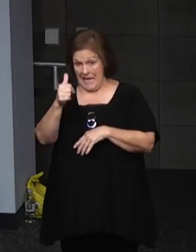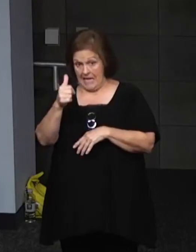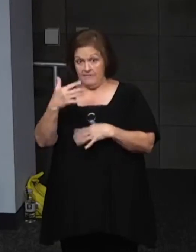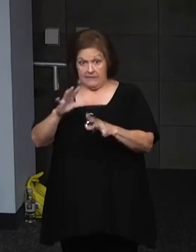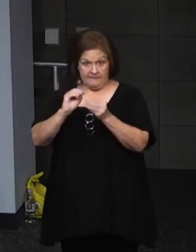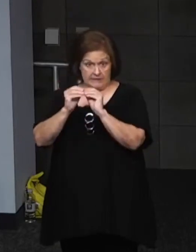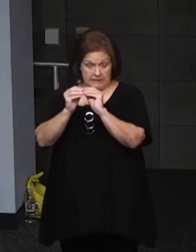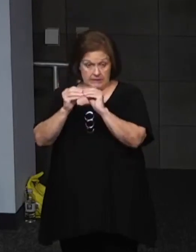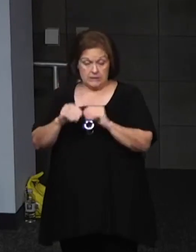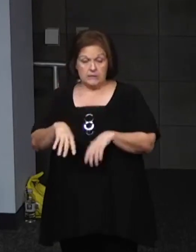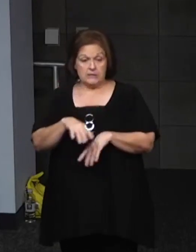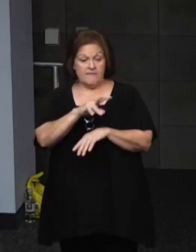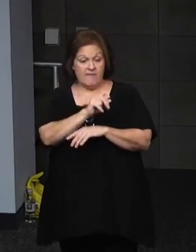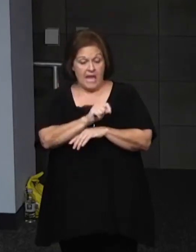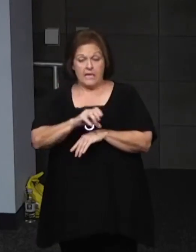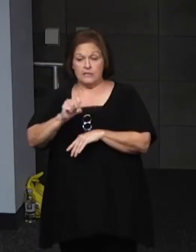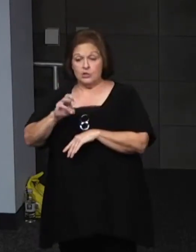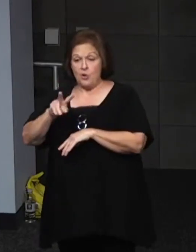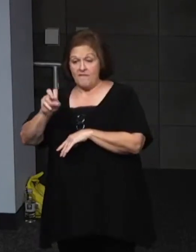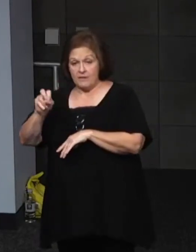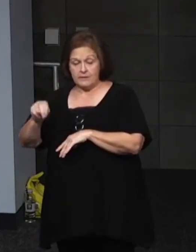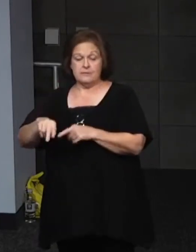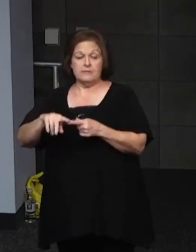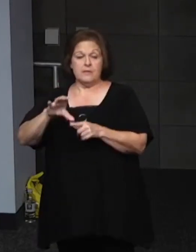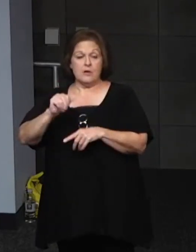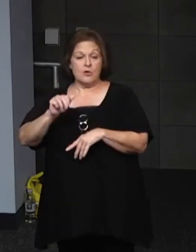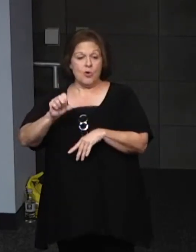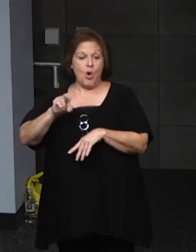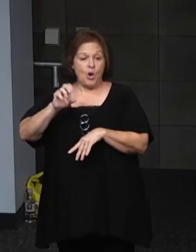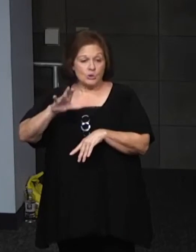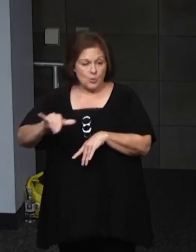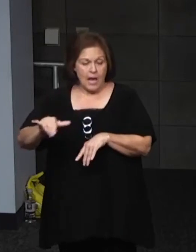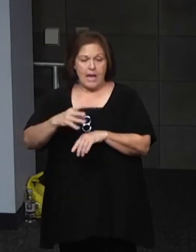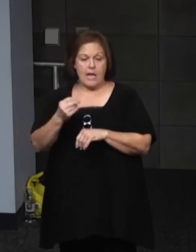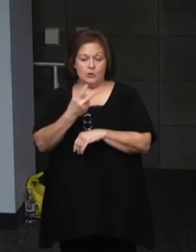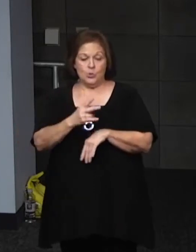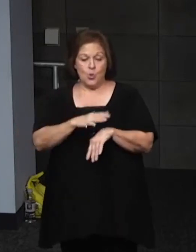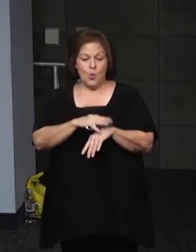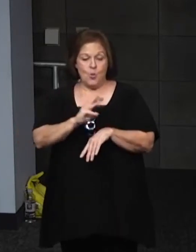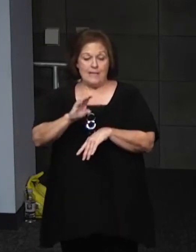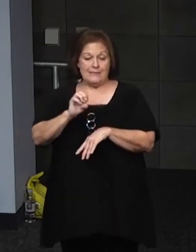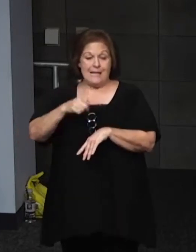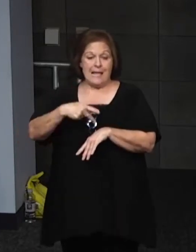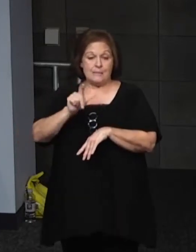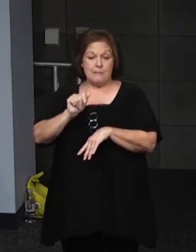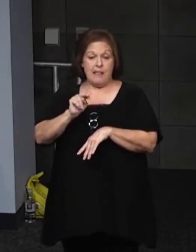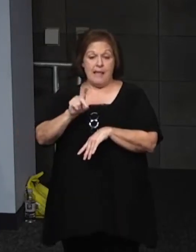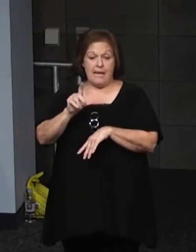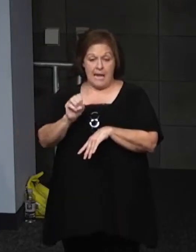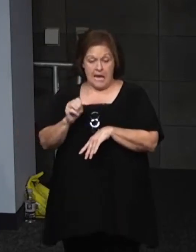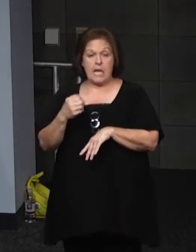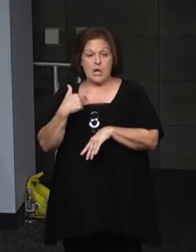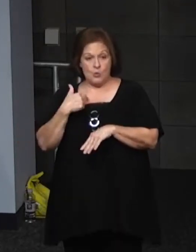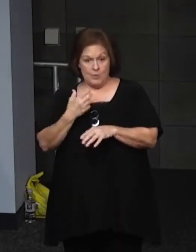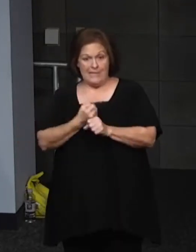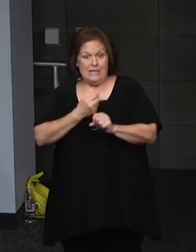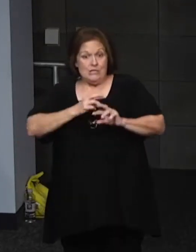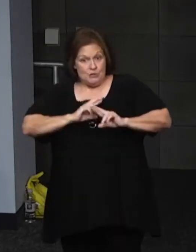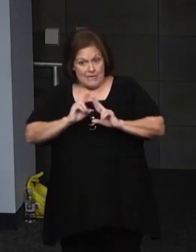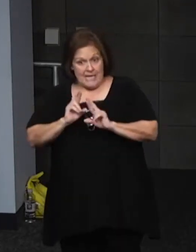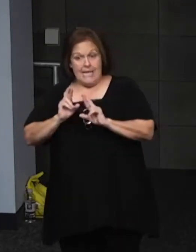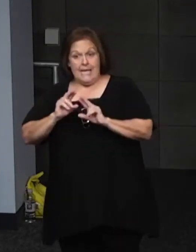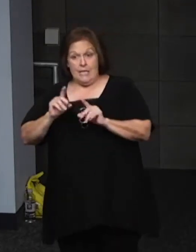Veterans, 2 on Severn, 2 on Causeway, and 2 on West Esplanade. So we're trying to get ready